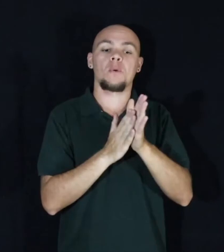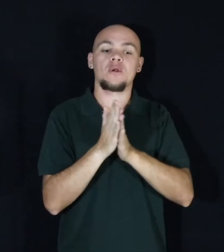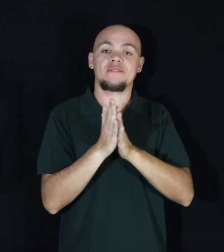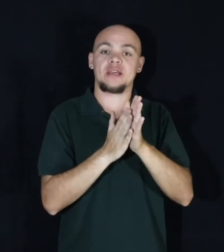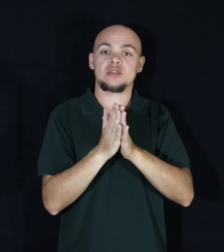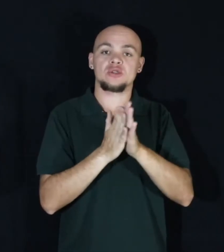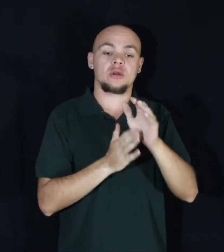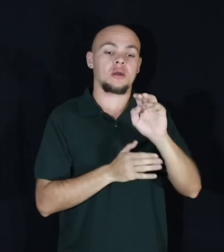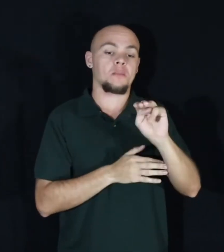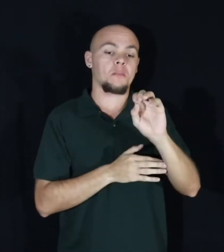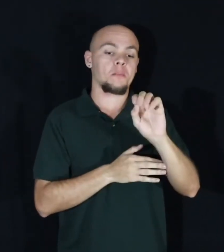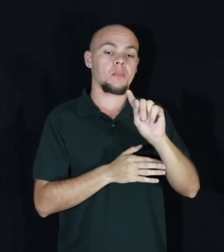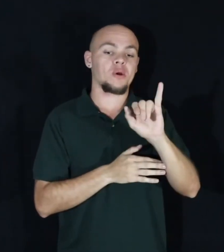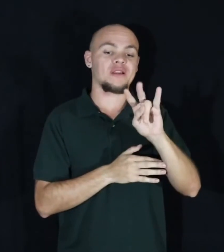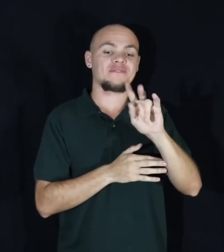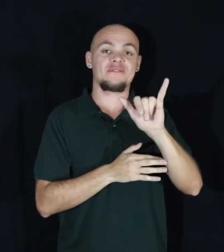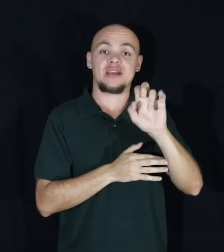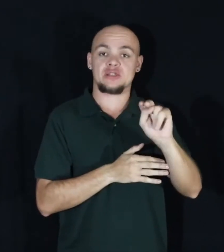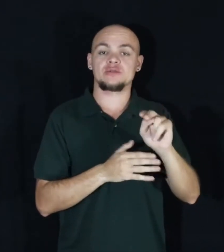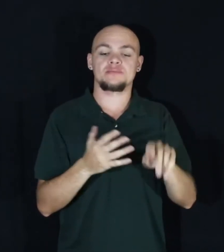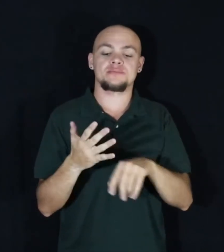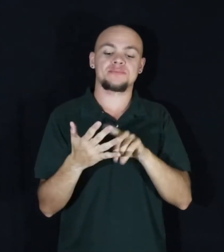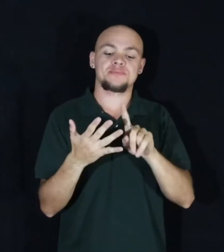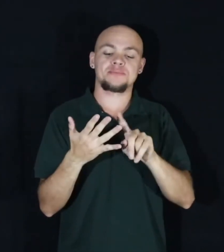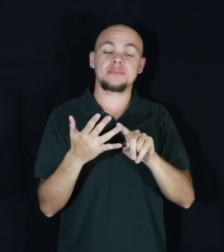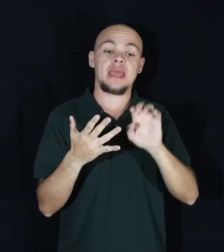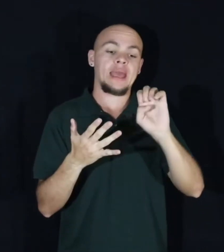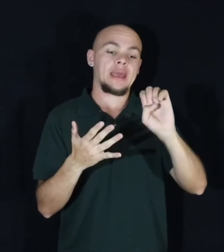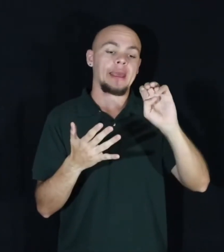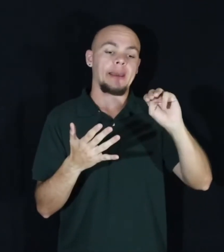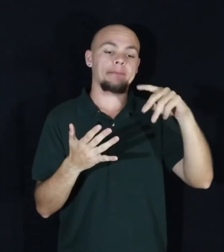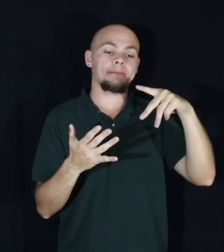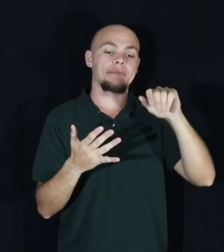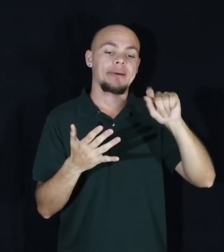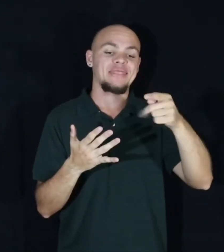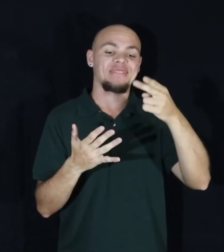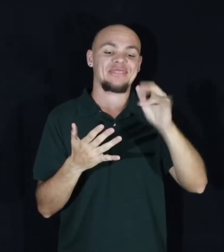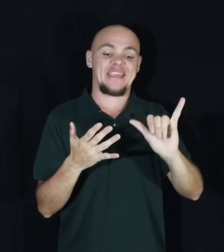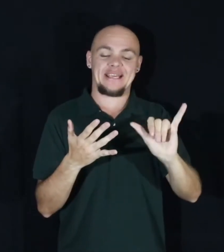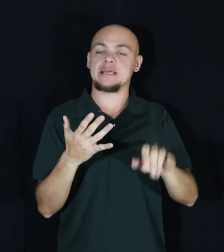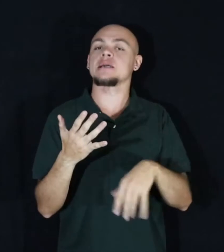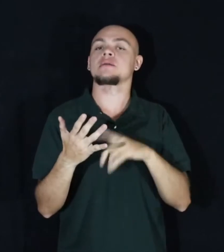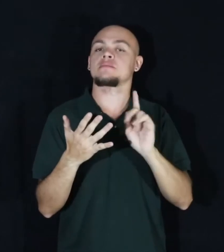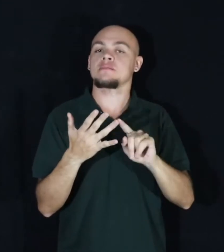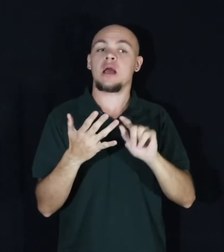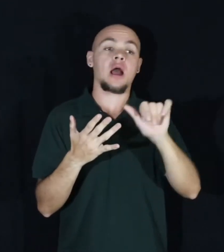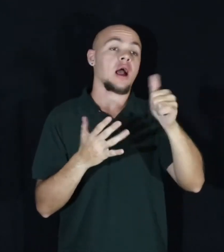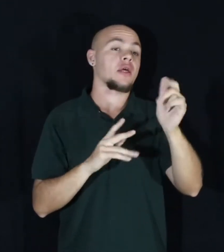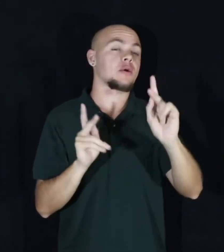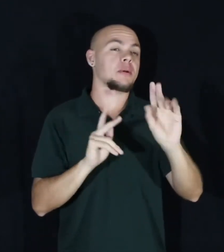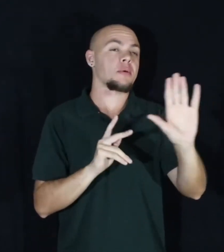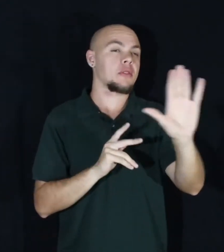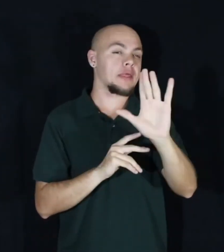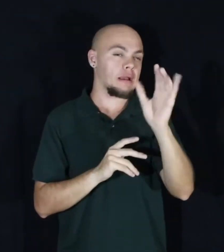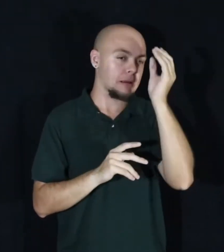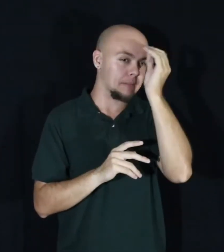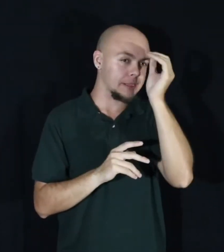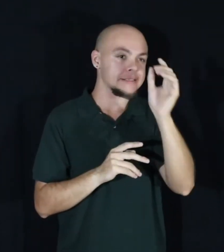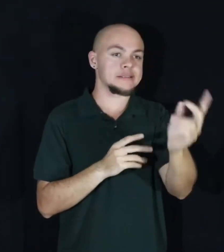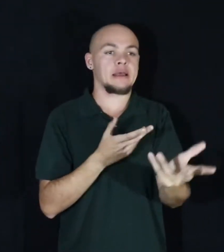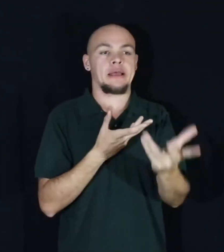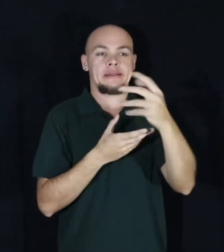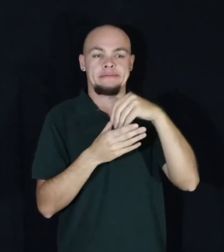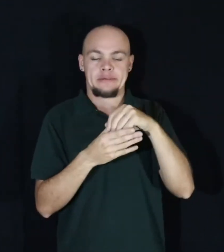to motivate ourselves. And empathy, which is to take others' emotions and perspectives into account.